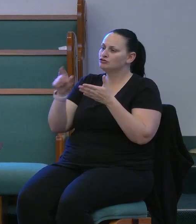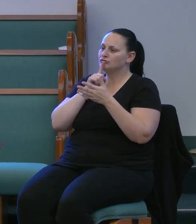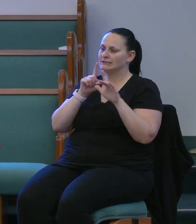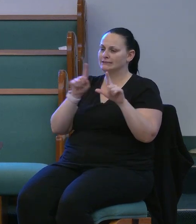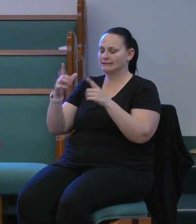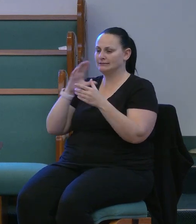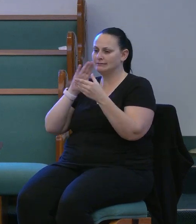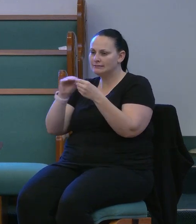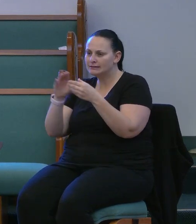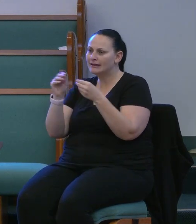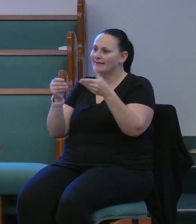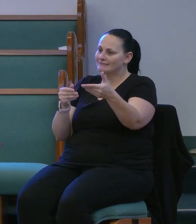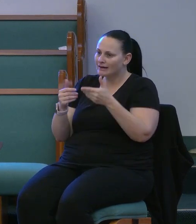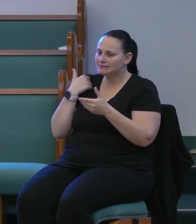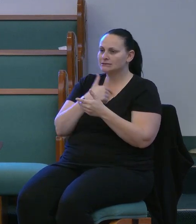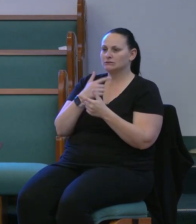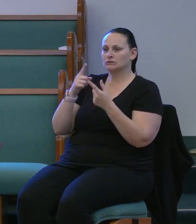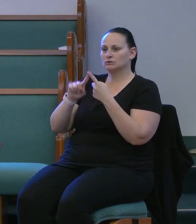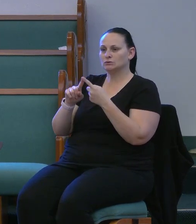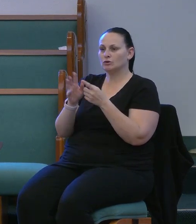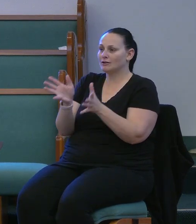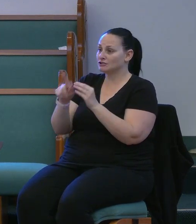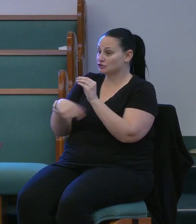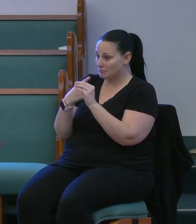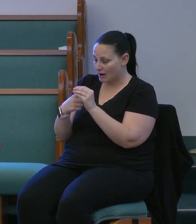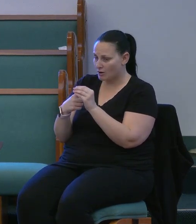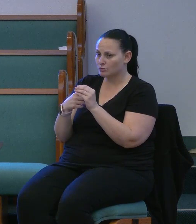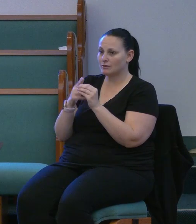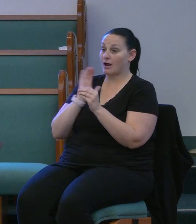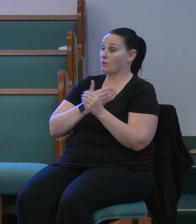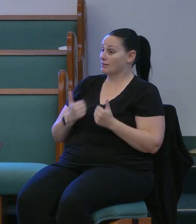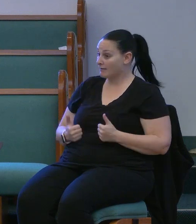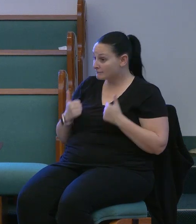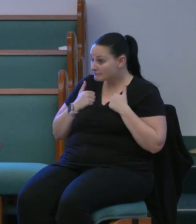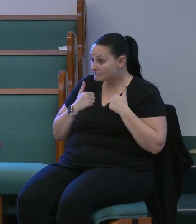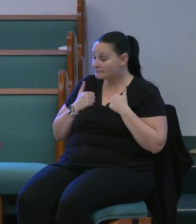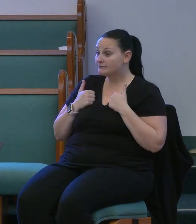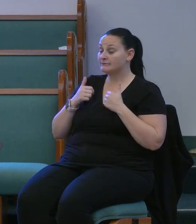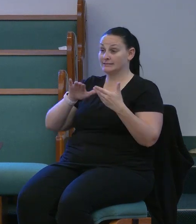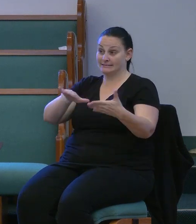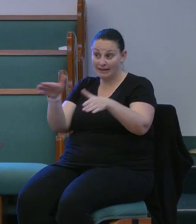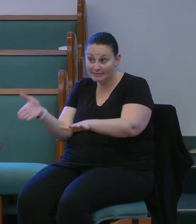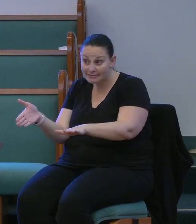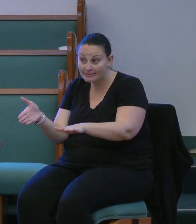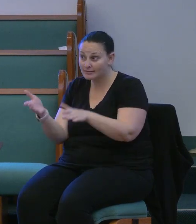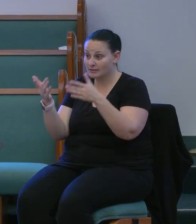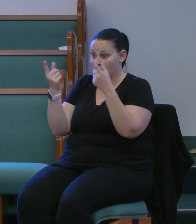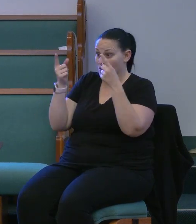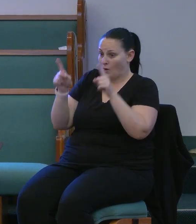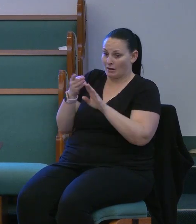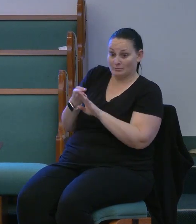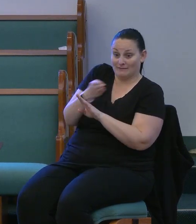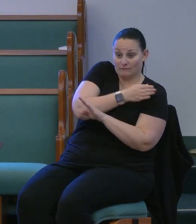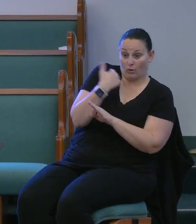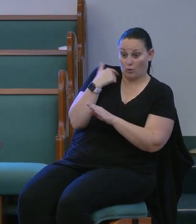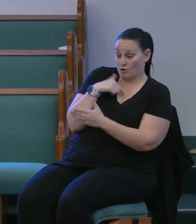itself and invites us into a conversation about our life, our death, what happened before